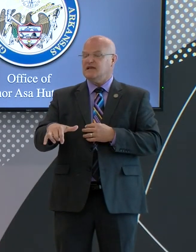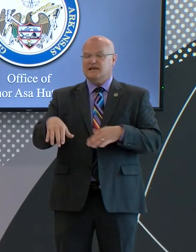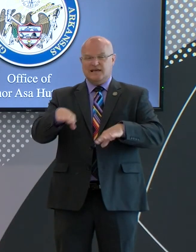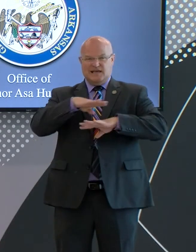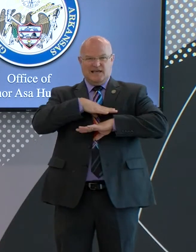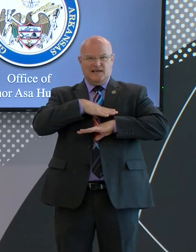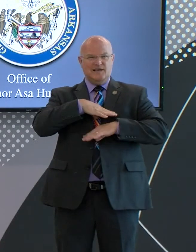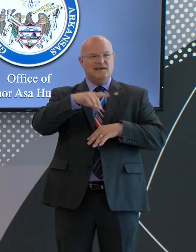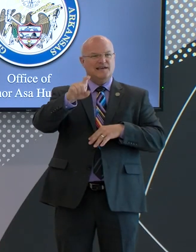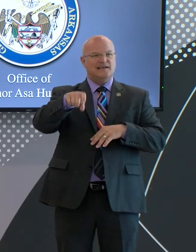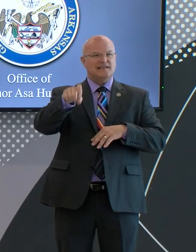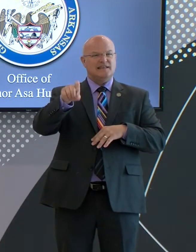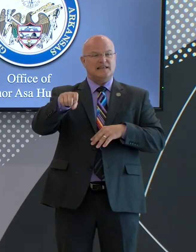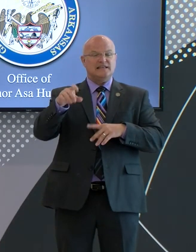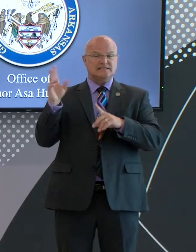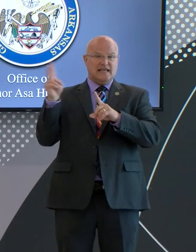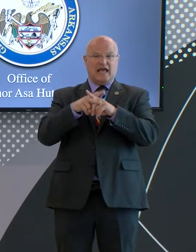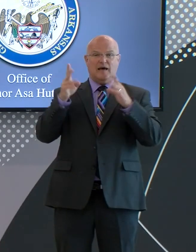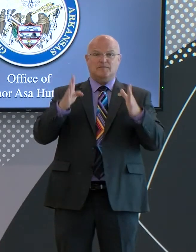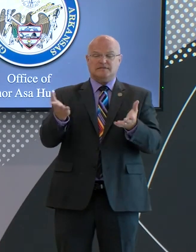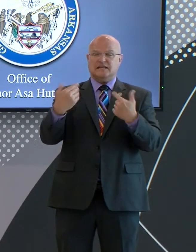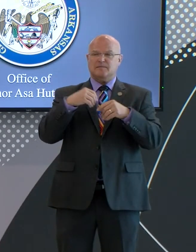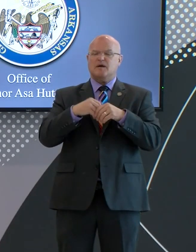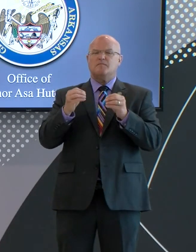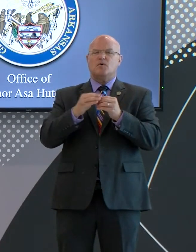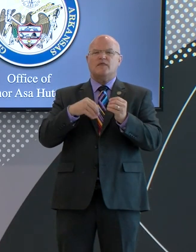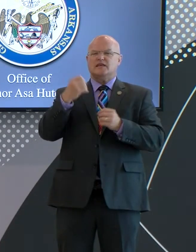meet the needs of the applicants that came in. We